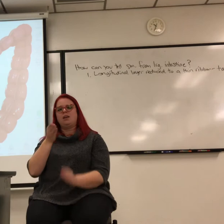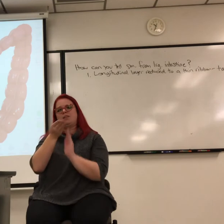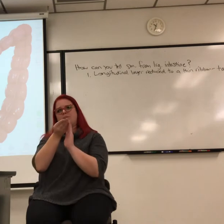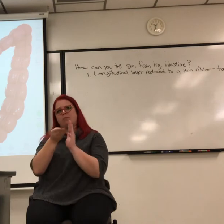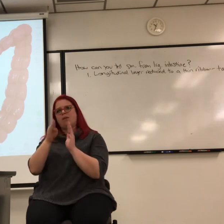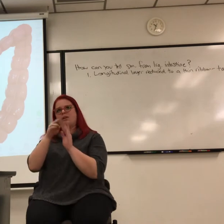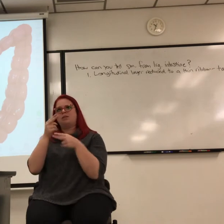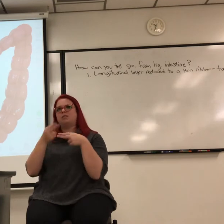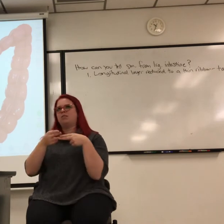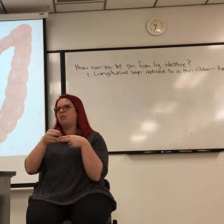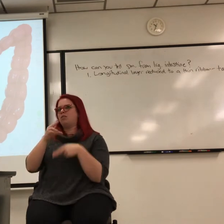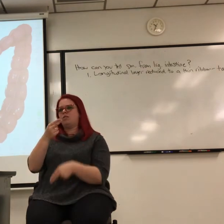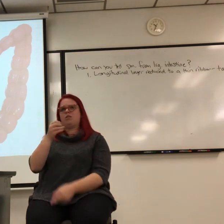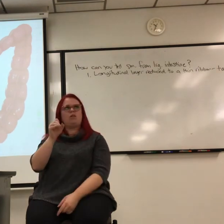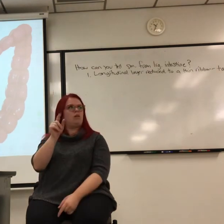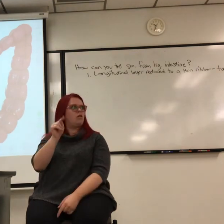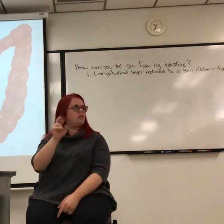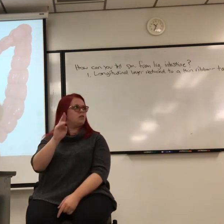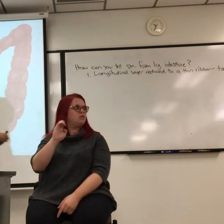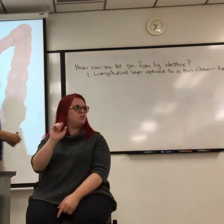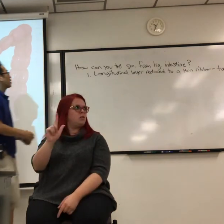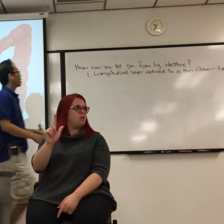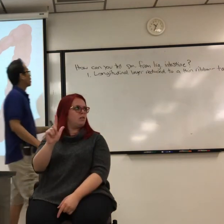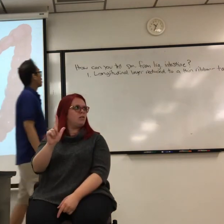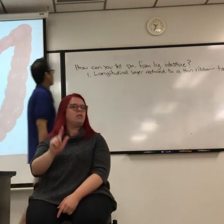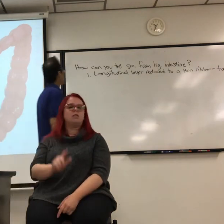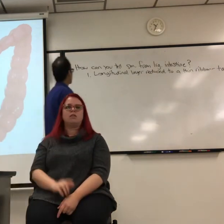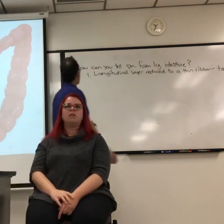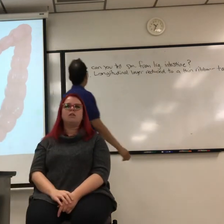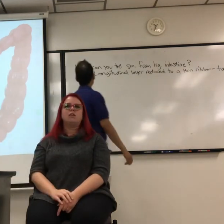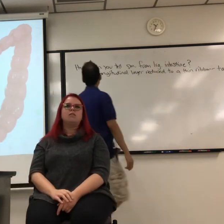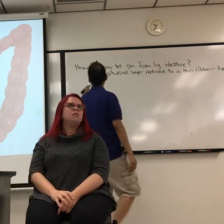called ostra. That's another way you could tell.